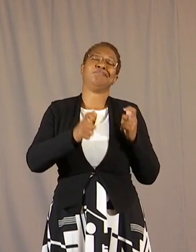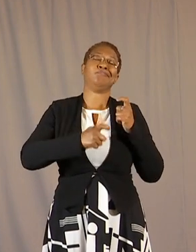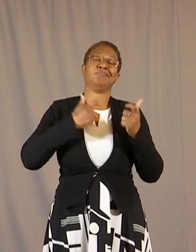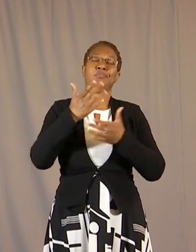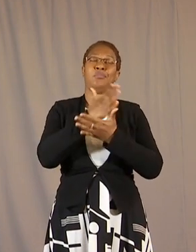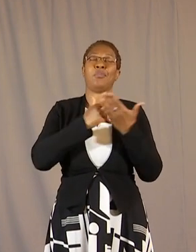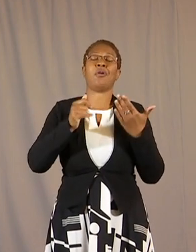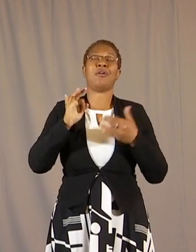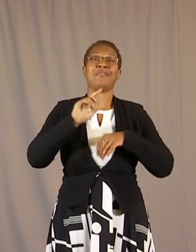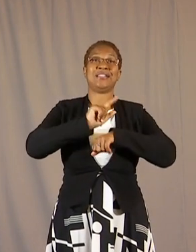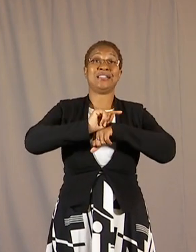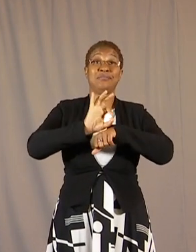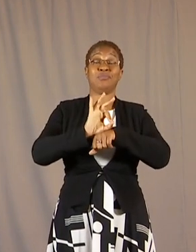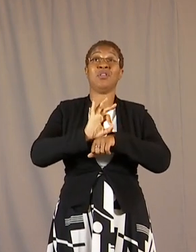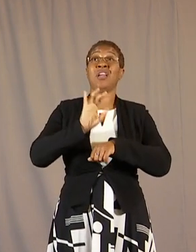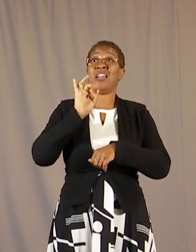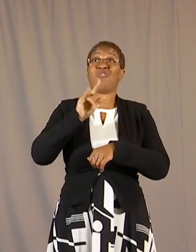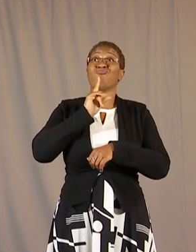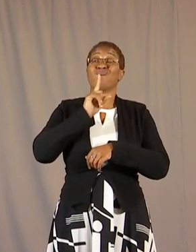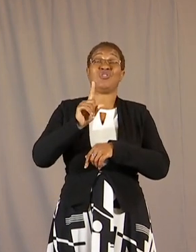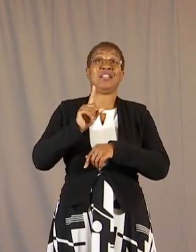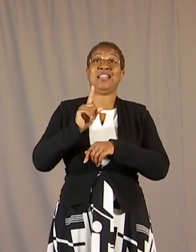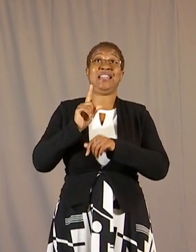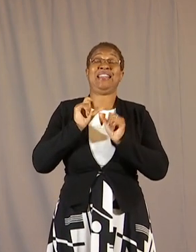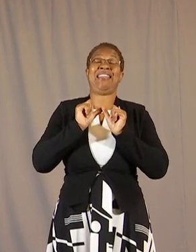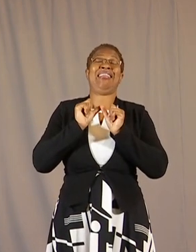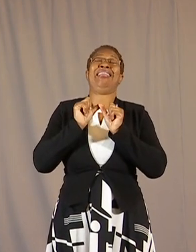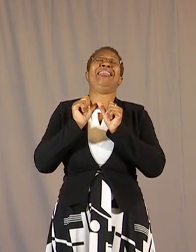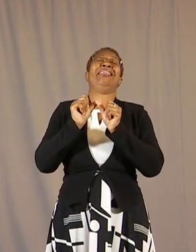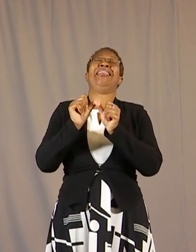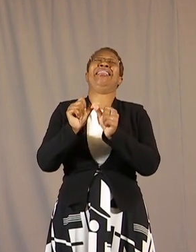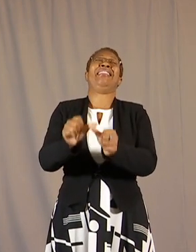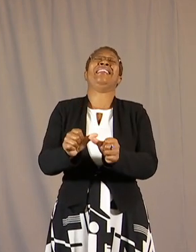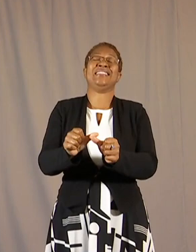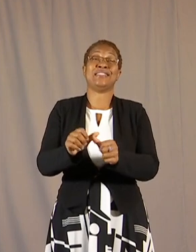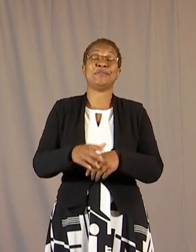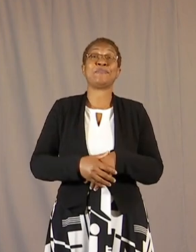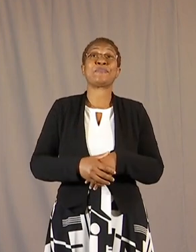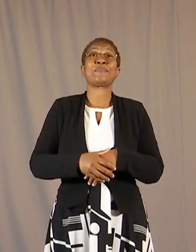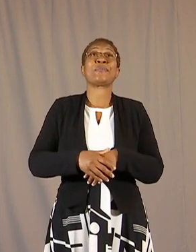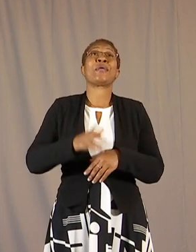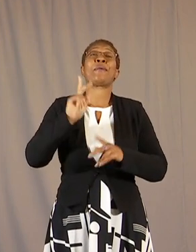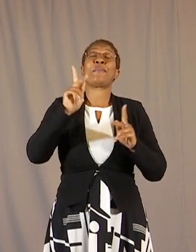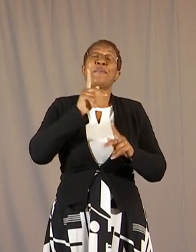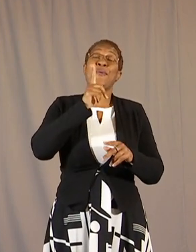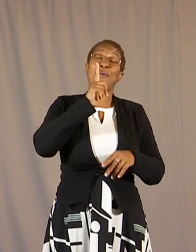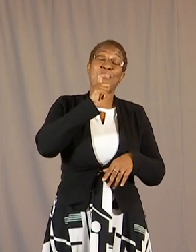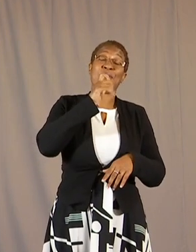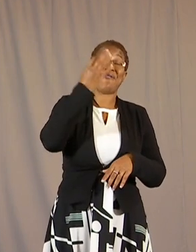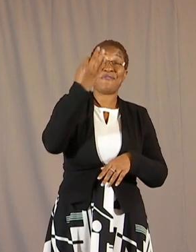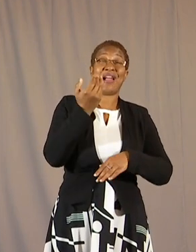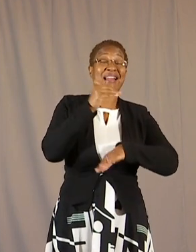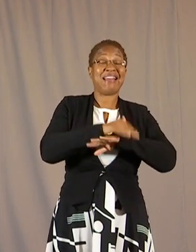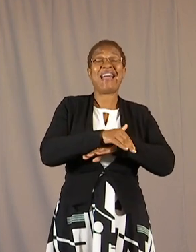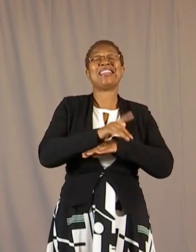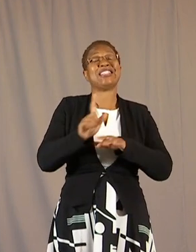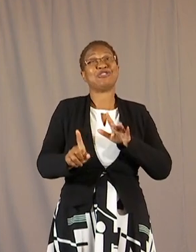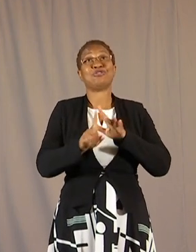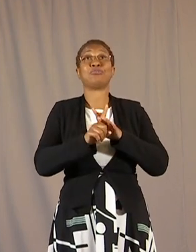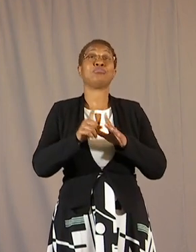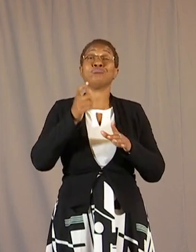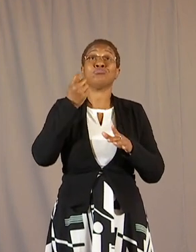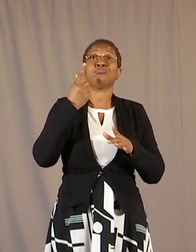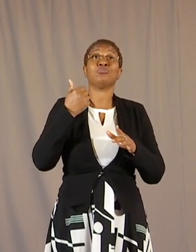lasted throughout. Even on some of our task force Friday meetings, there were folks who gave praise and there were some who openly disagreed